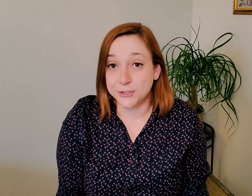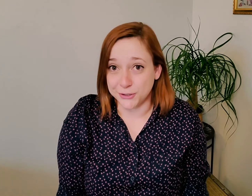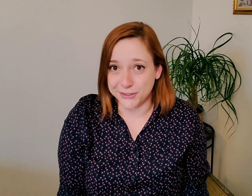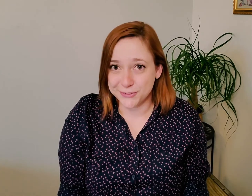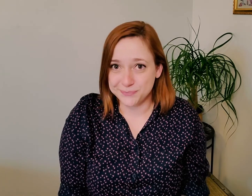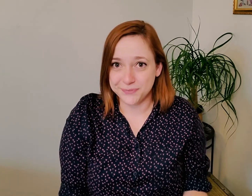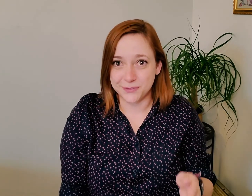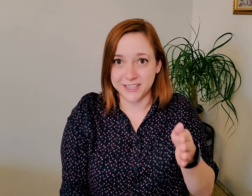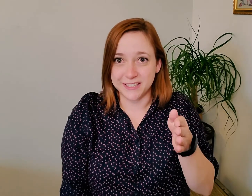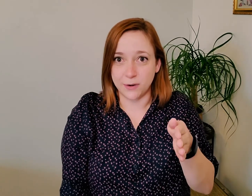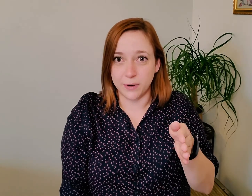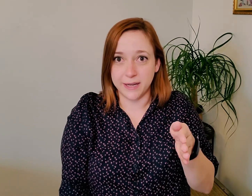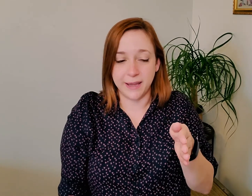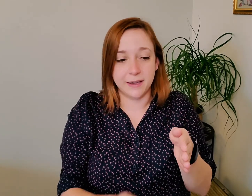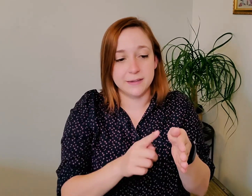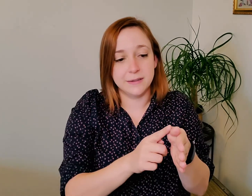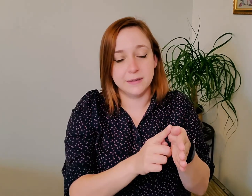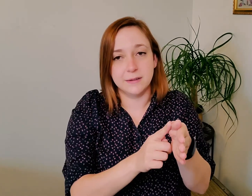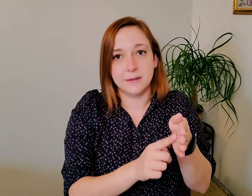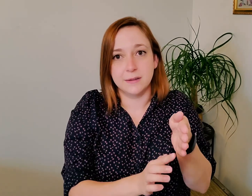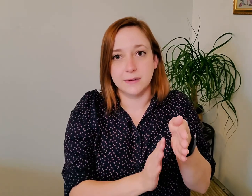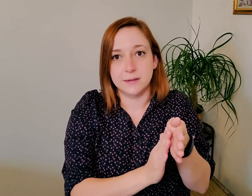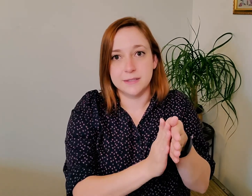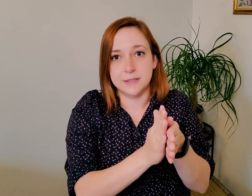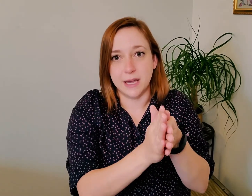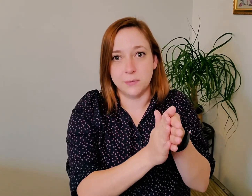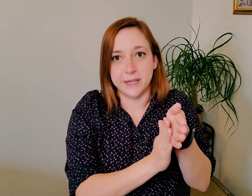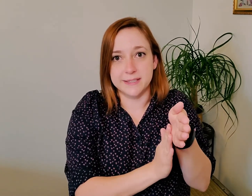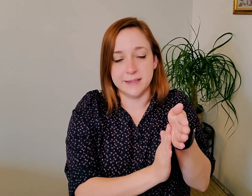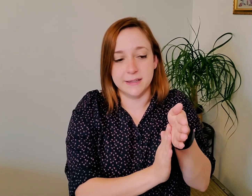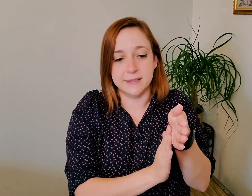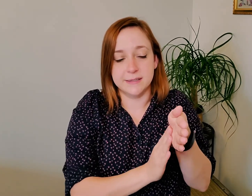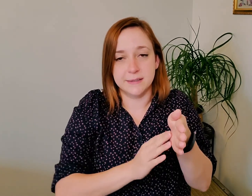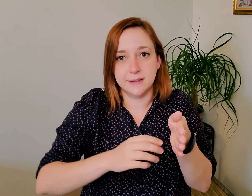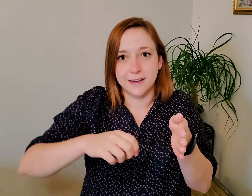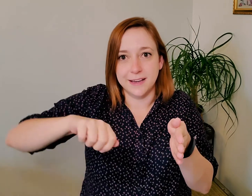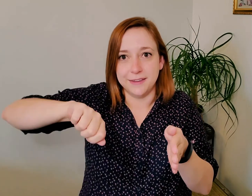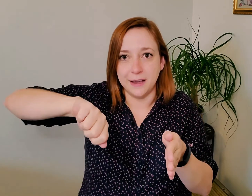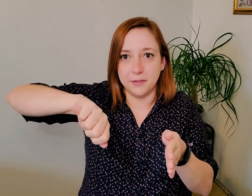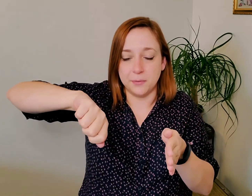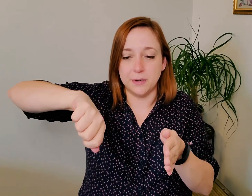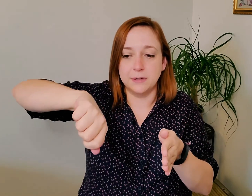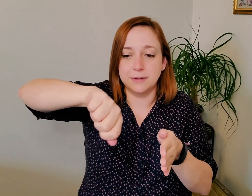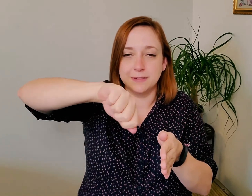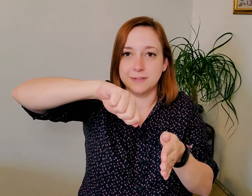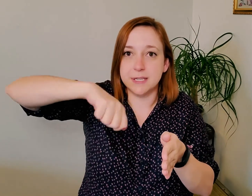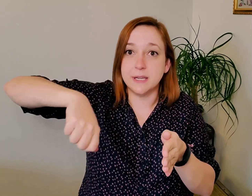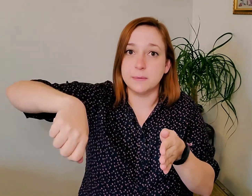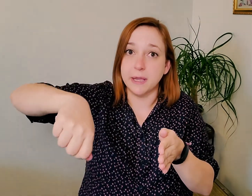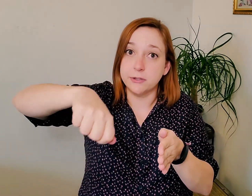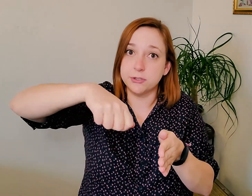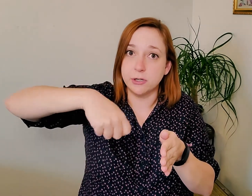Stir. We're going to take one hand sideways like this, and the other one is going to make a stirring